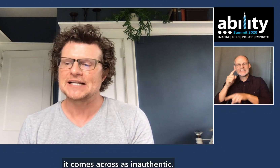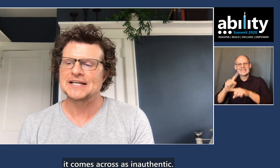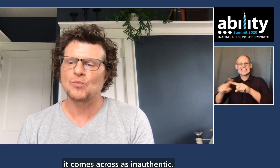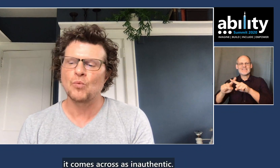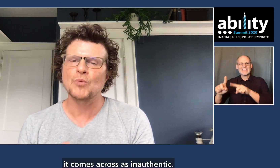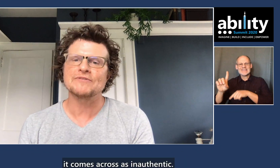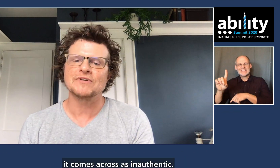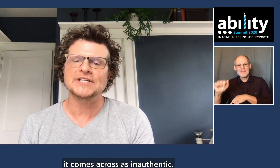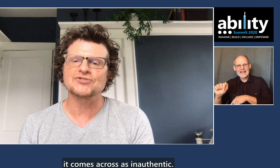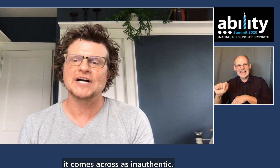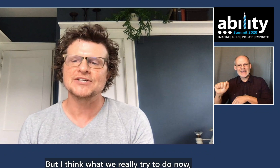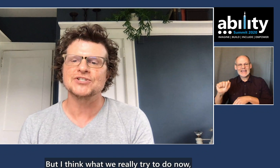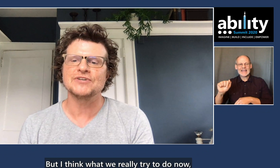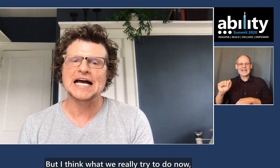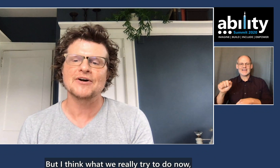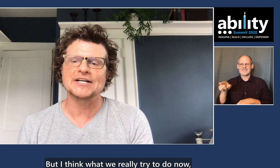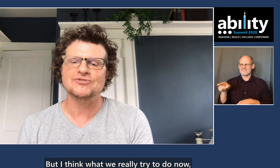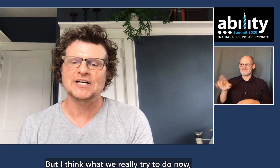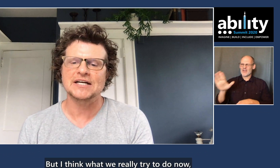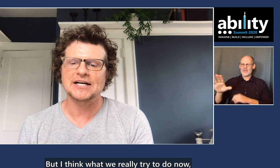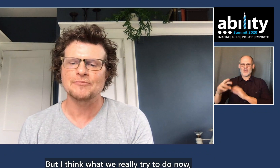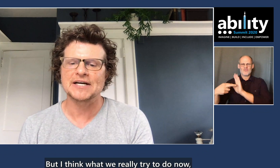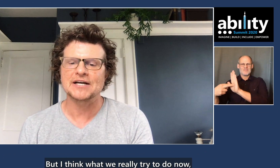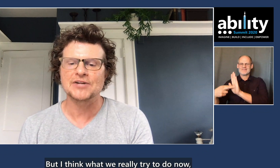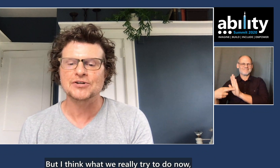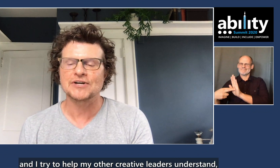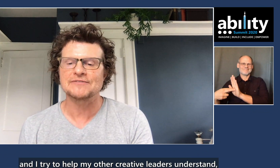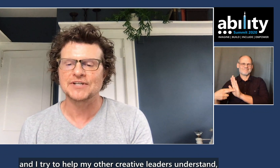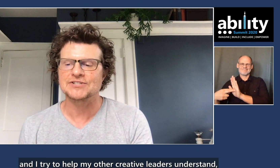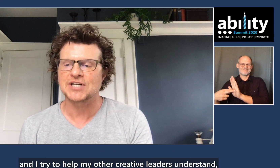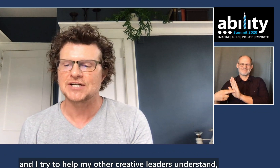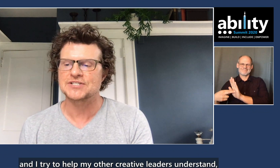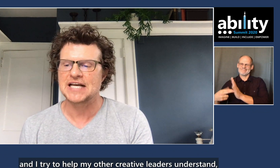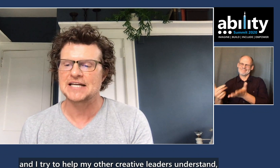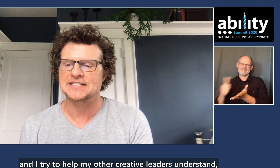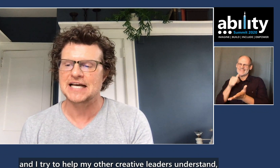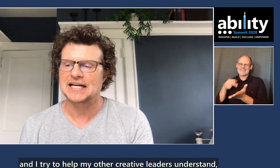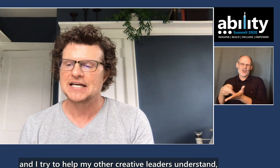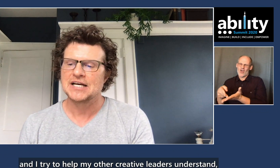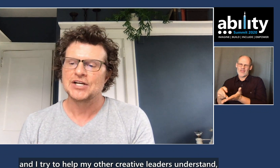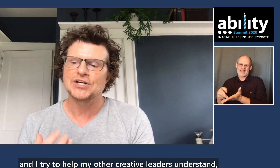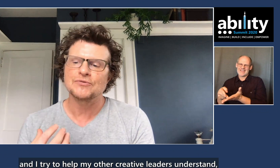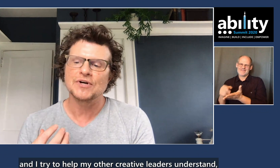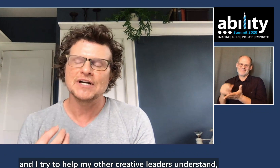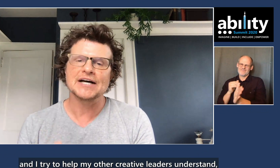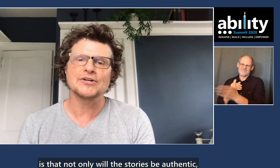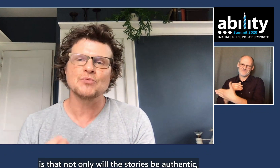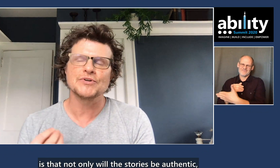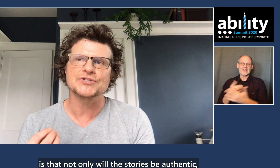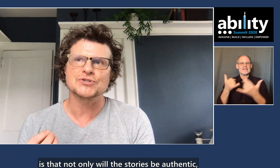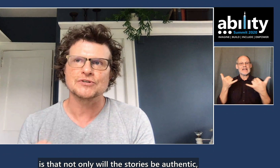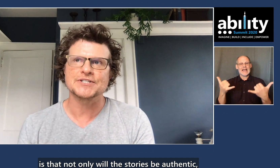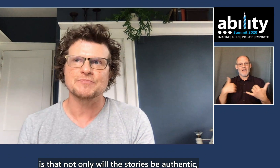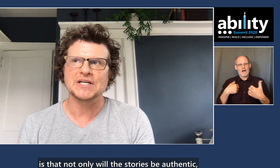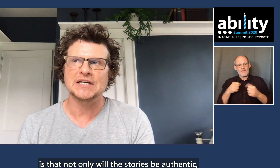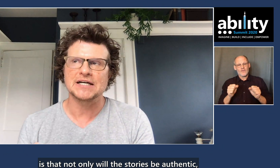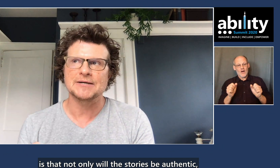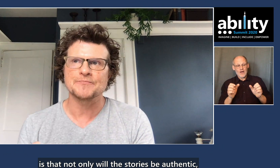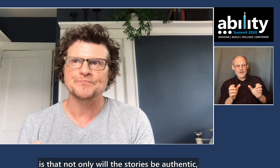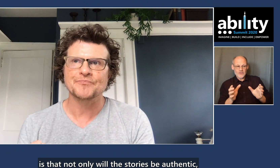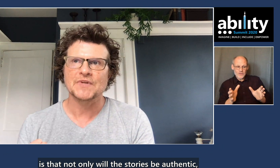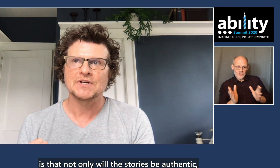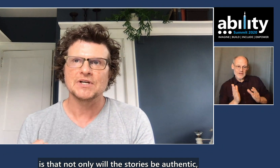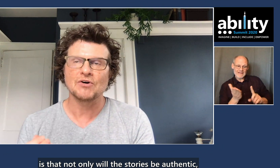inauthentic. But I think what we really try to do now, and I try to help my other creative leaders understand, is that, not only will the stories